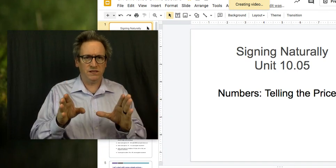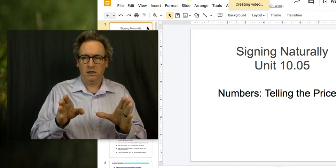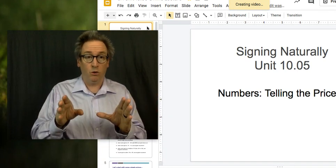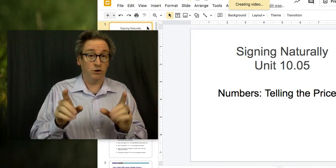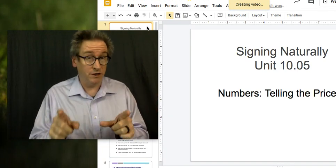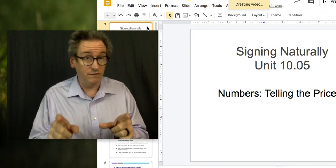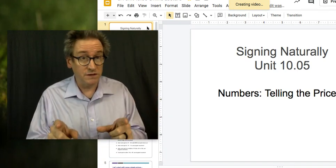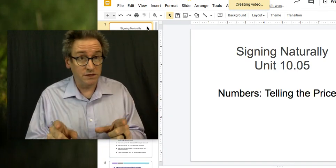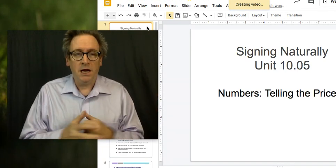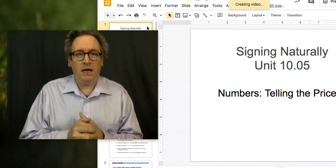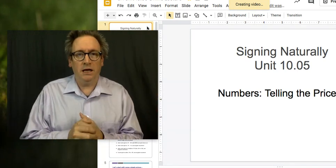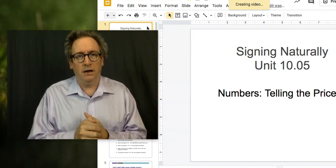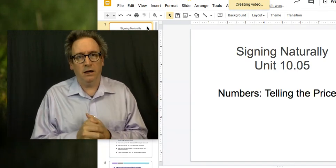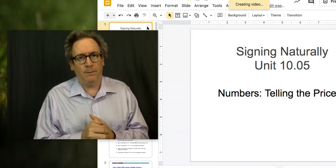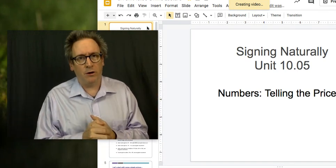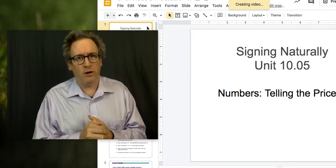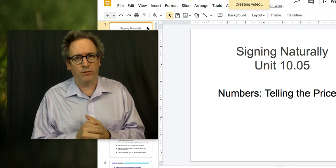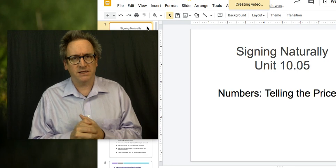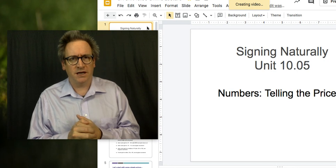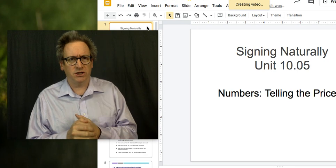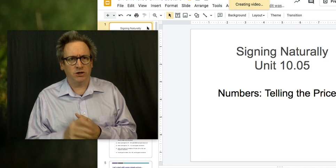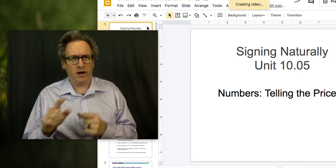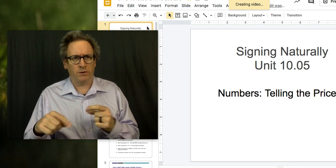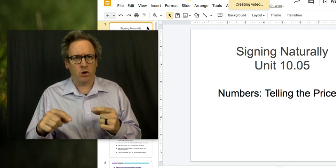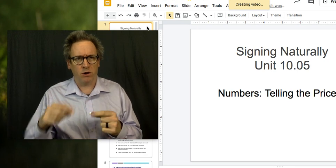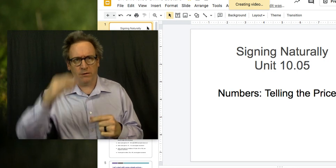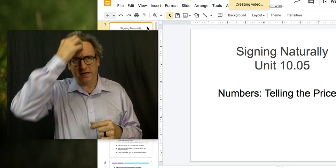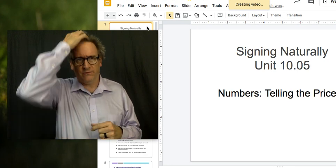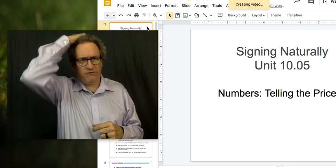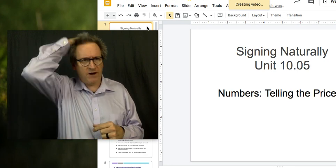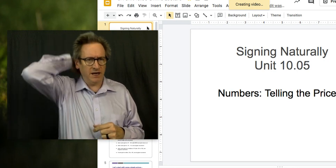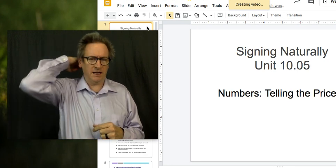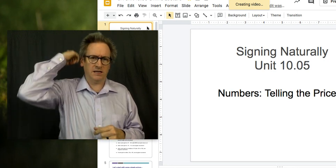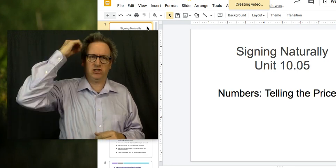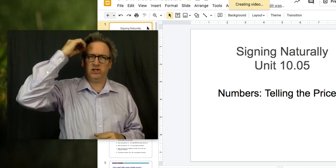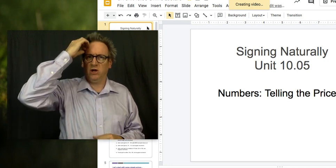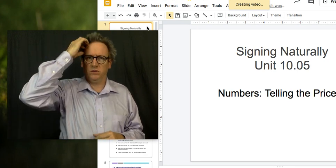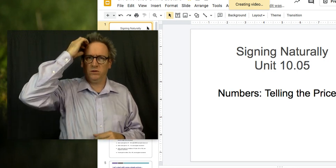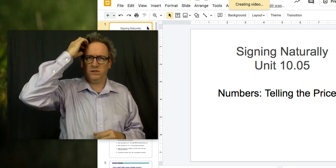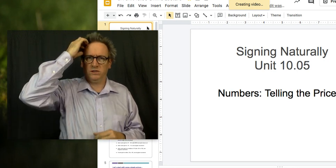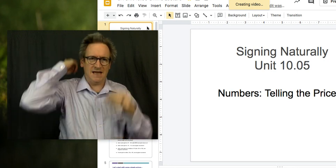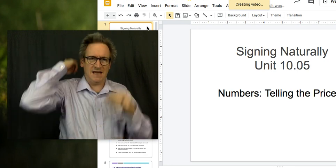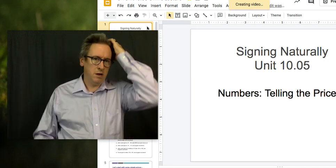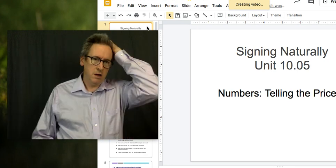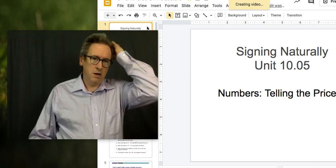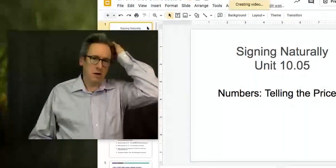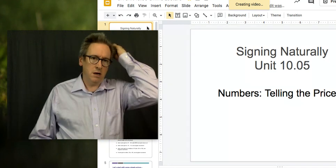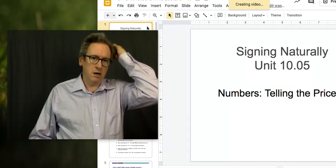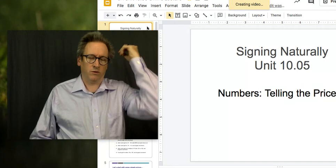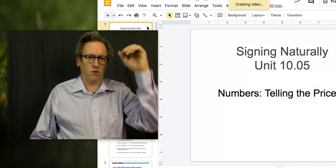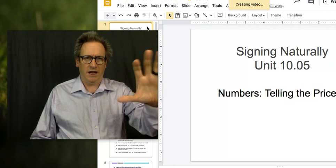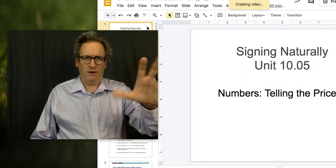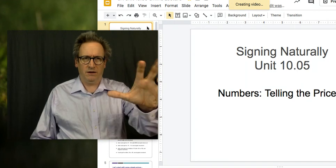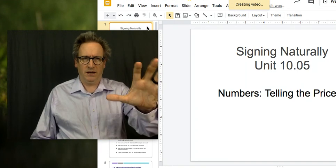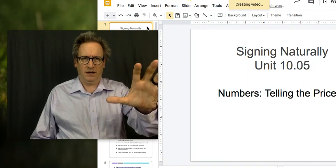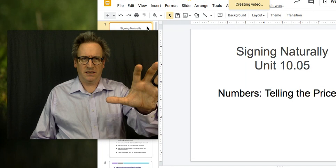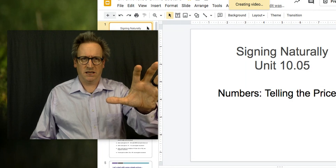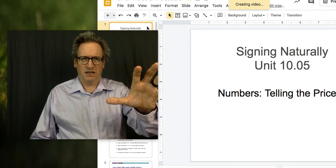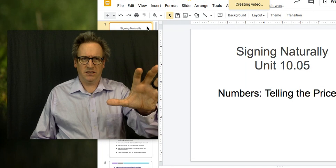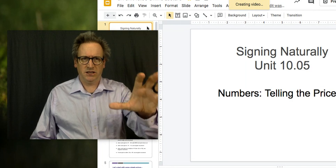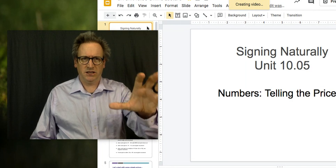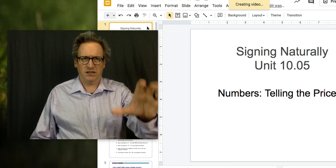GIFs or GIFs in the PowerPoint presentation when I record it because I'm finding that it slows down the recording and